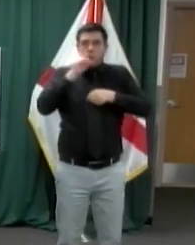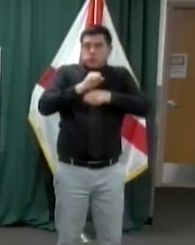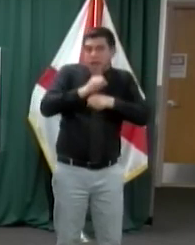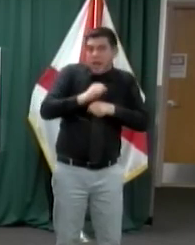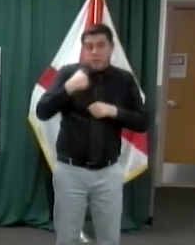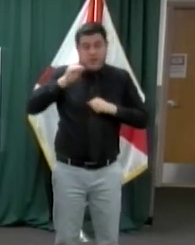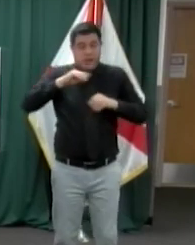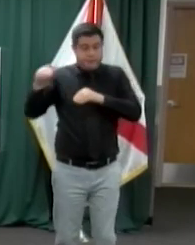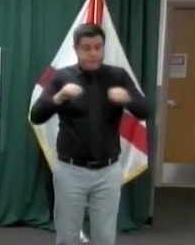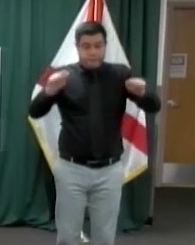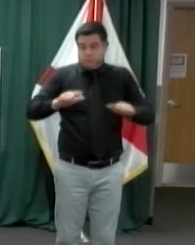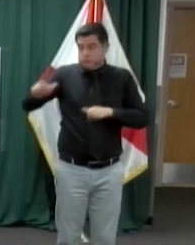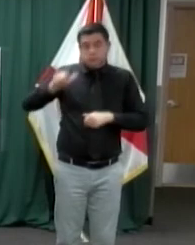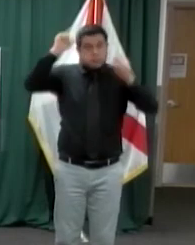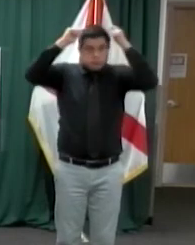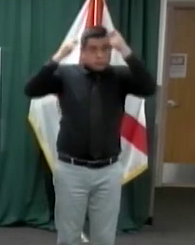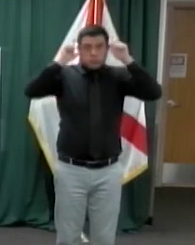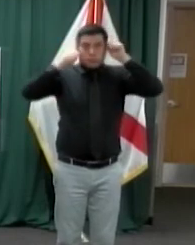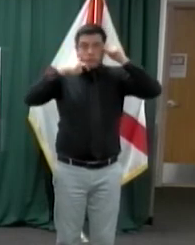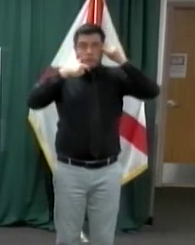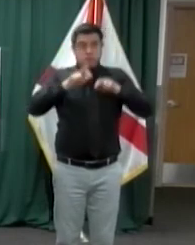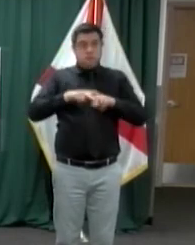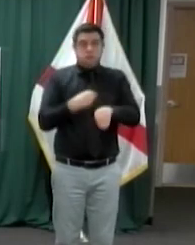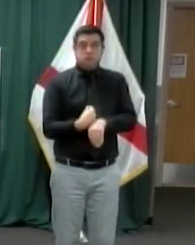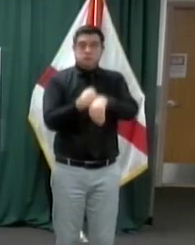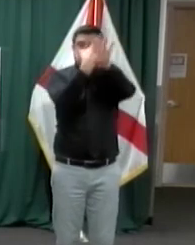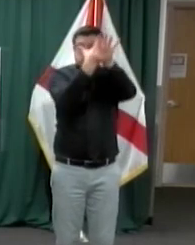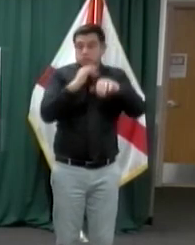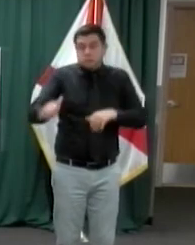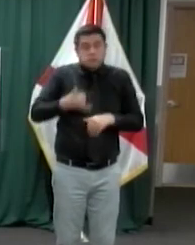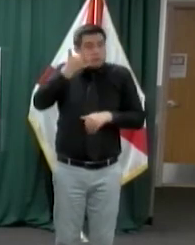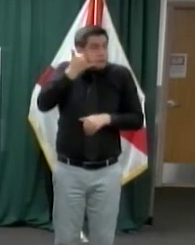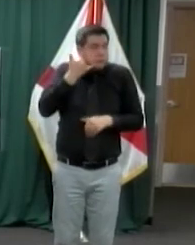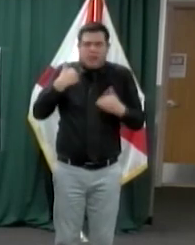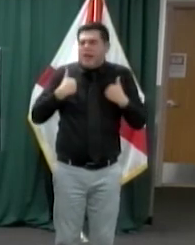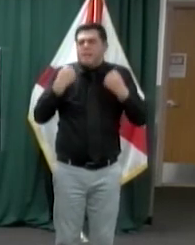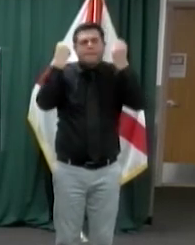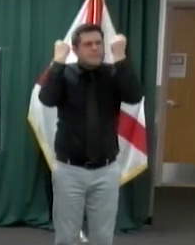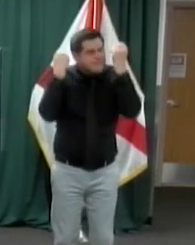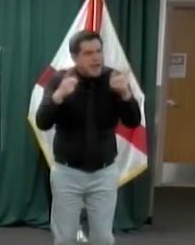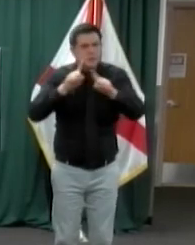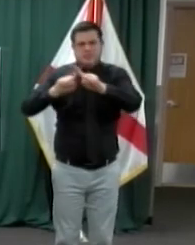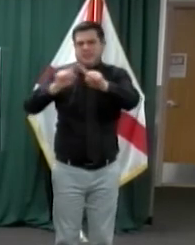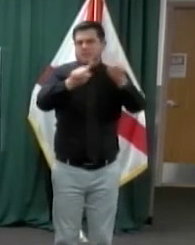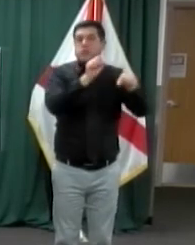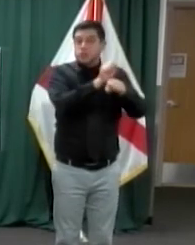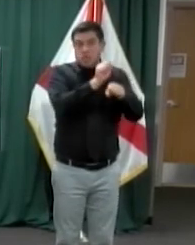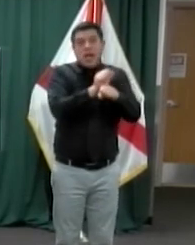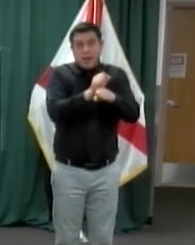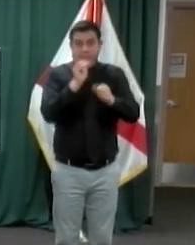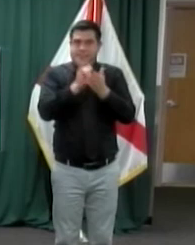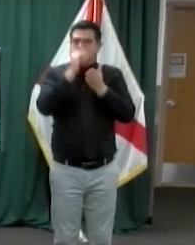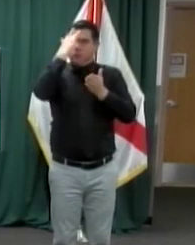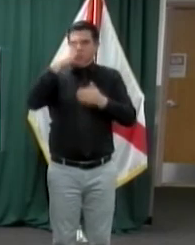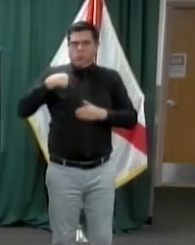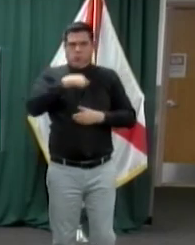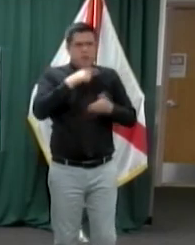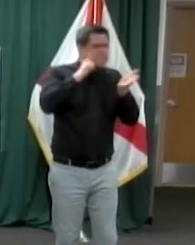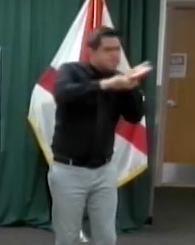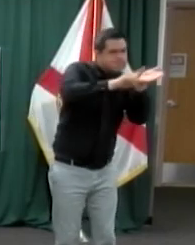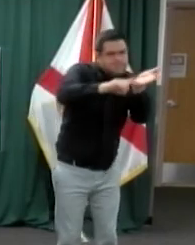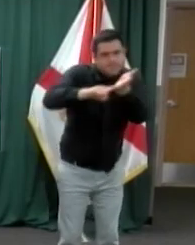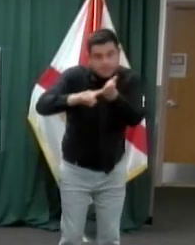is one of the contracted supports to the department. But you are seeing a little bit of improvement in the logjam. I really couldn't say